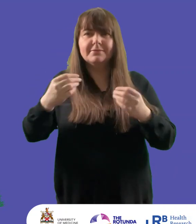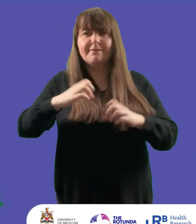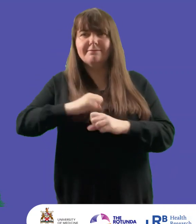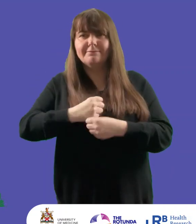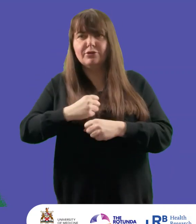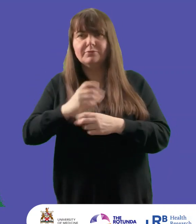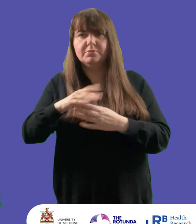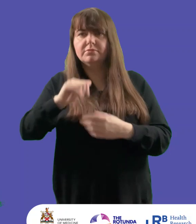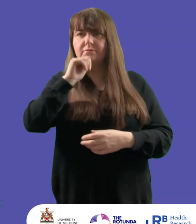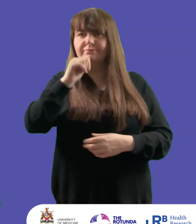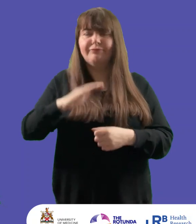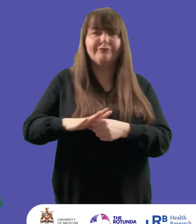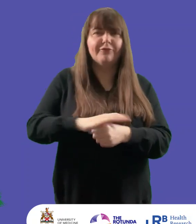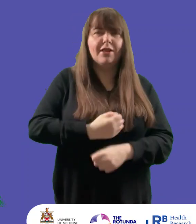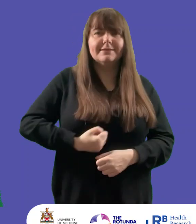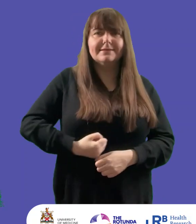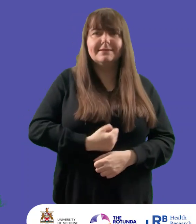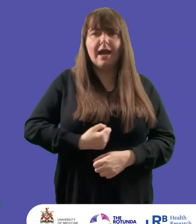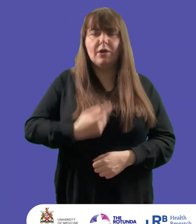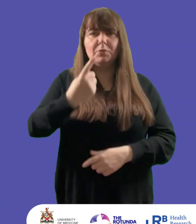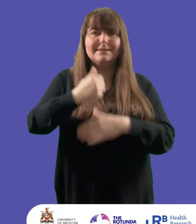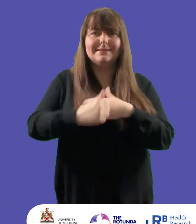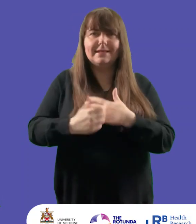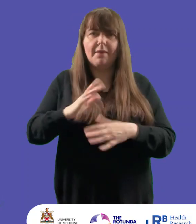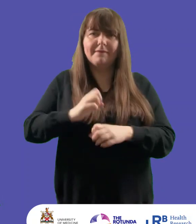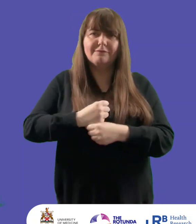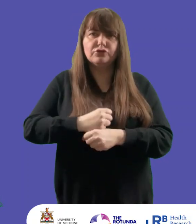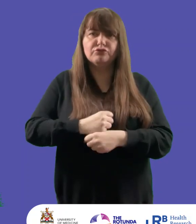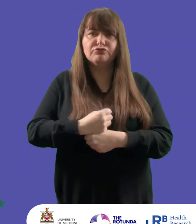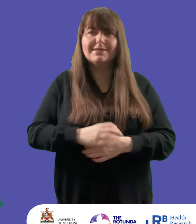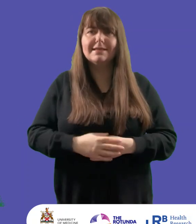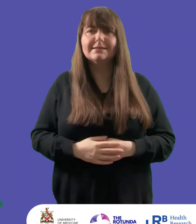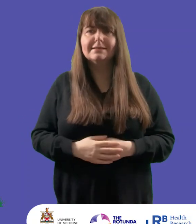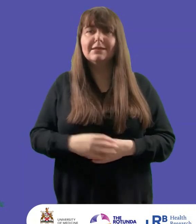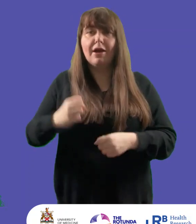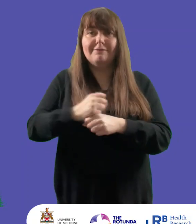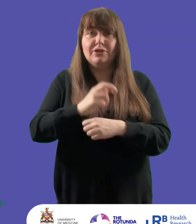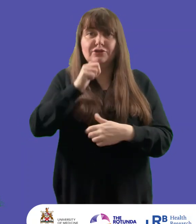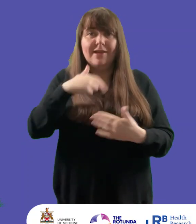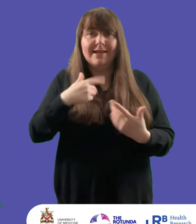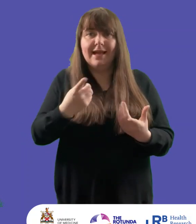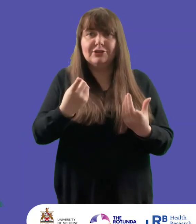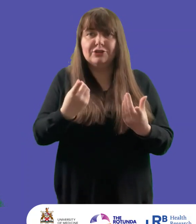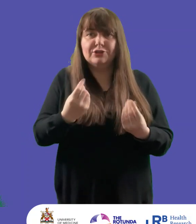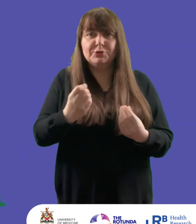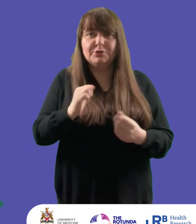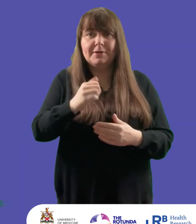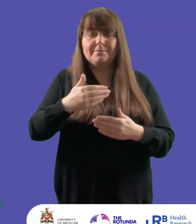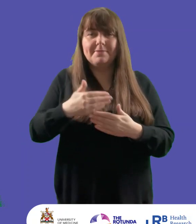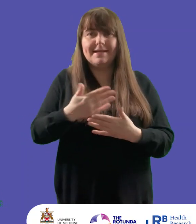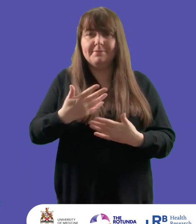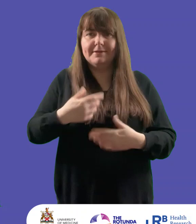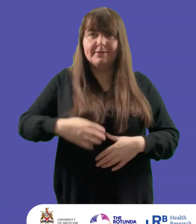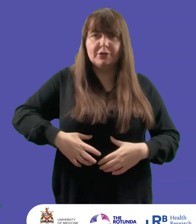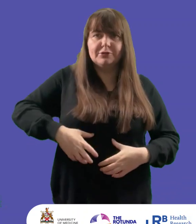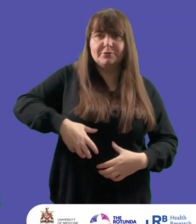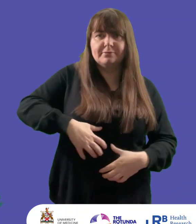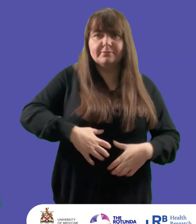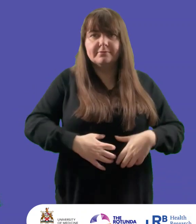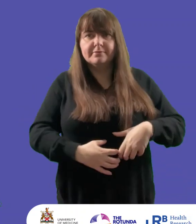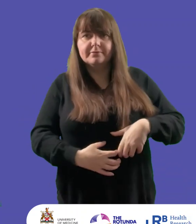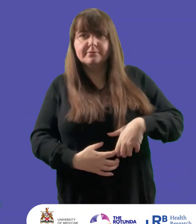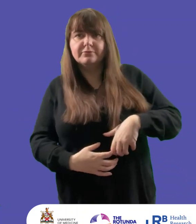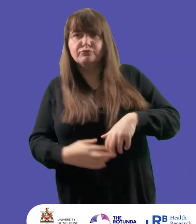frustrating for people to not get their full scan done in one day. Unfortunately, there's nothing that you can do to get your baby into a good